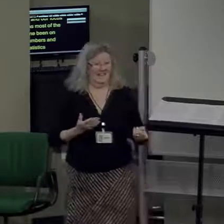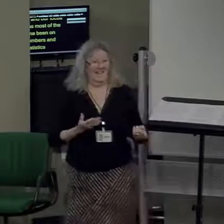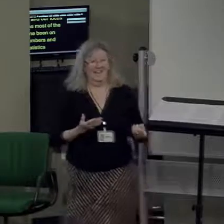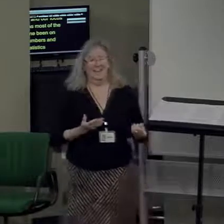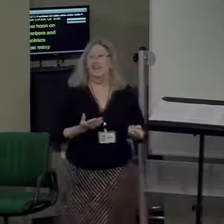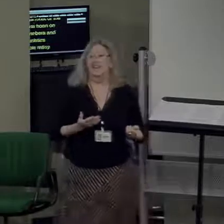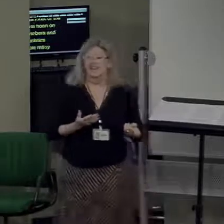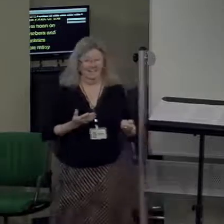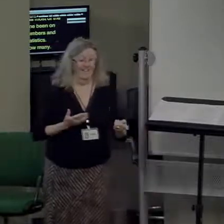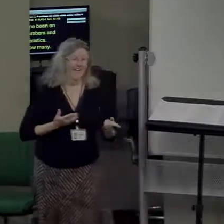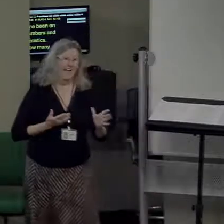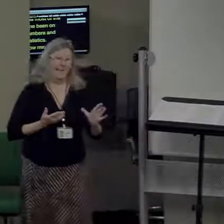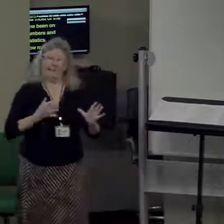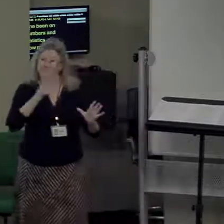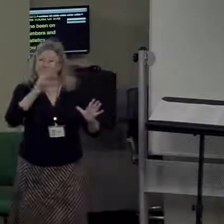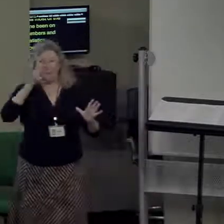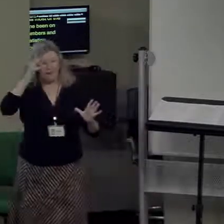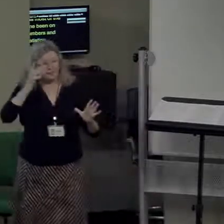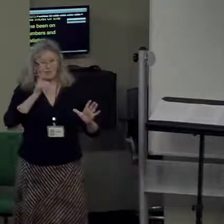Quantity.